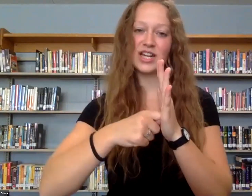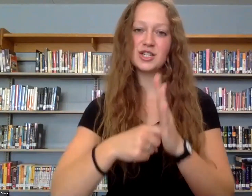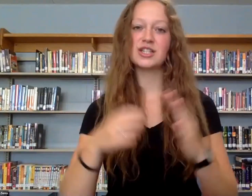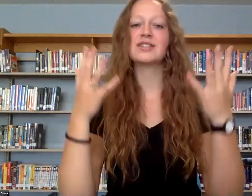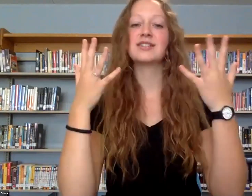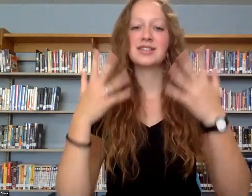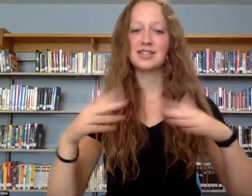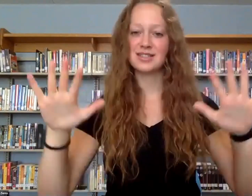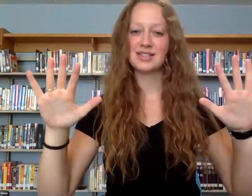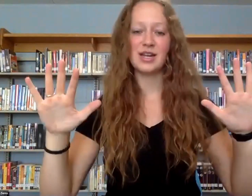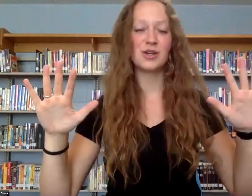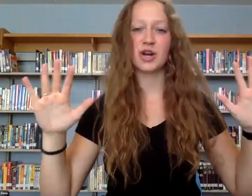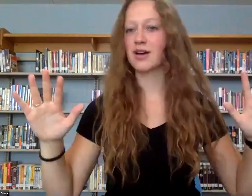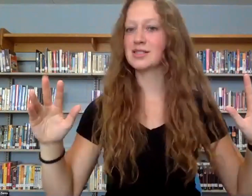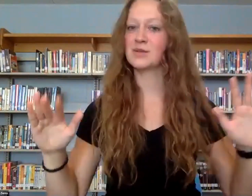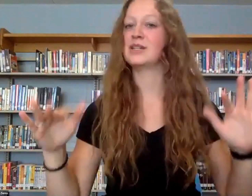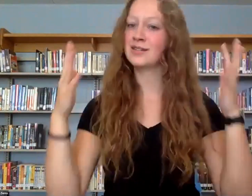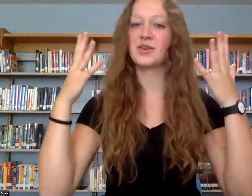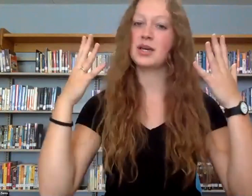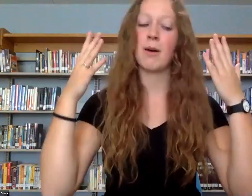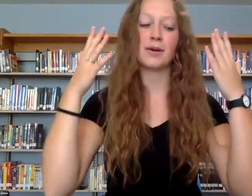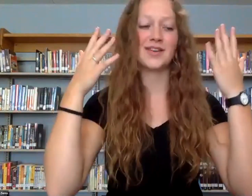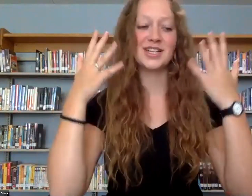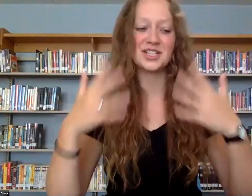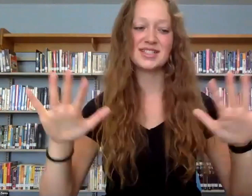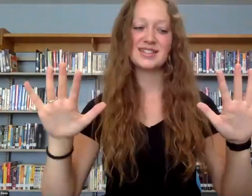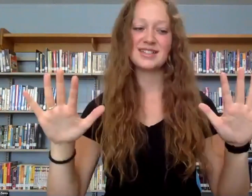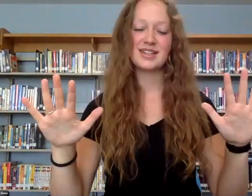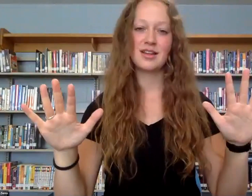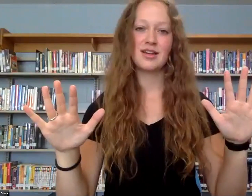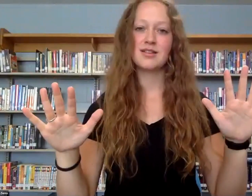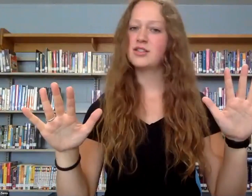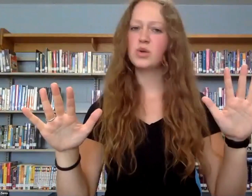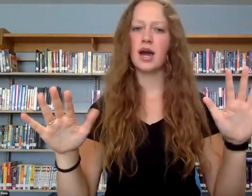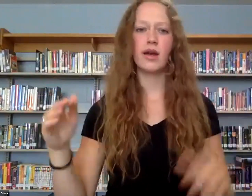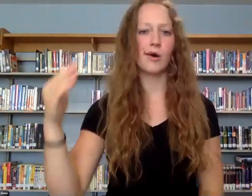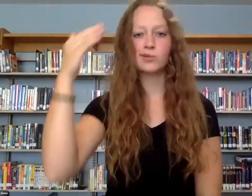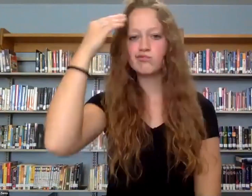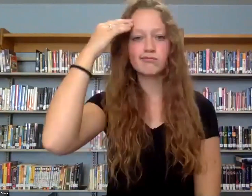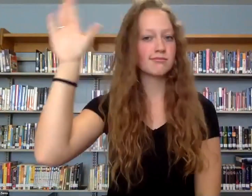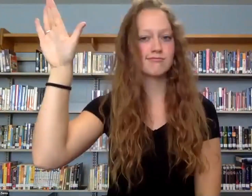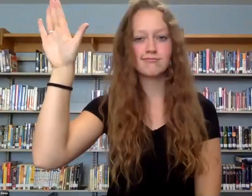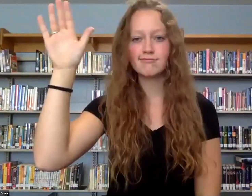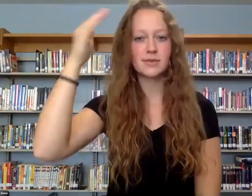finish. And you can try all these with me if you can keep up. Finish. Do not know. Don't